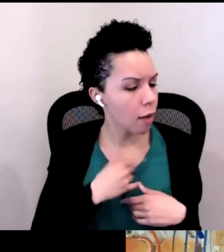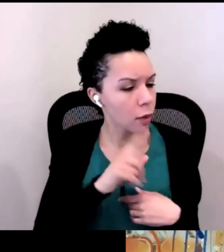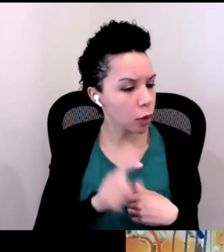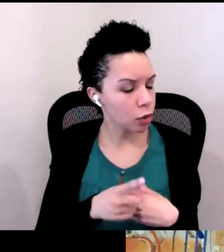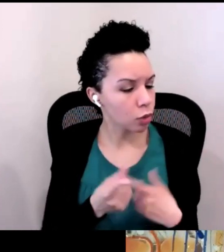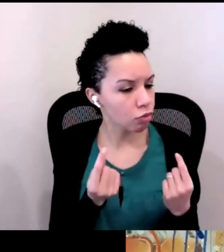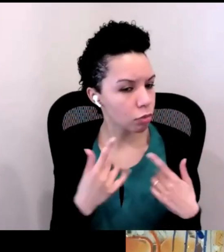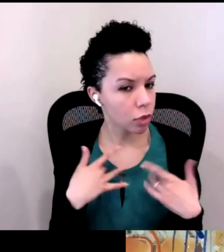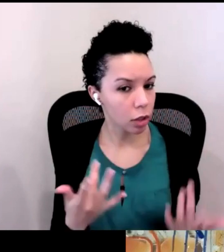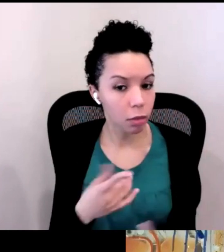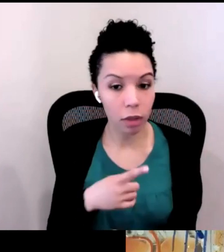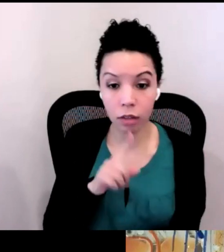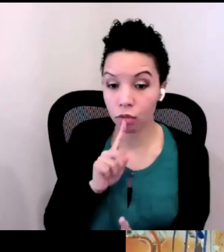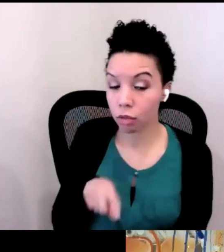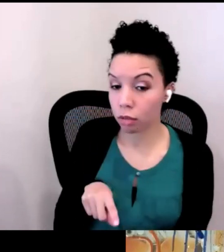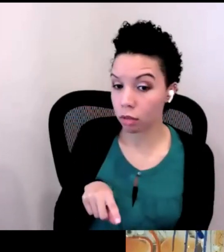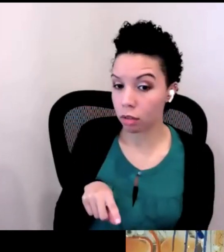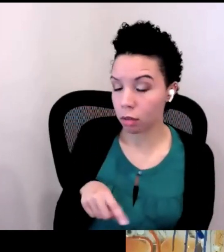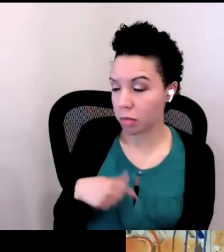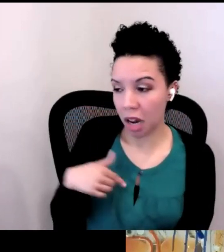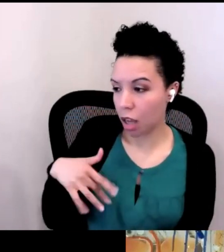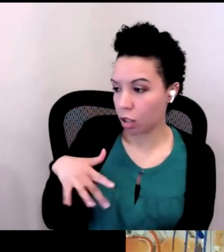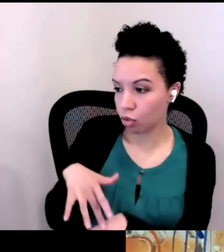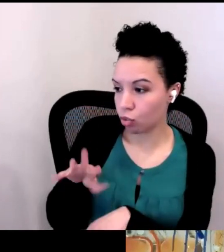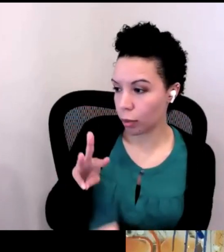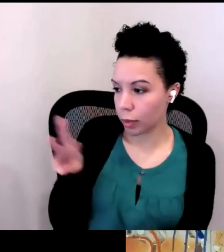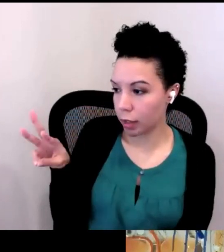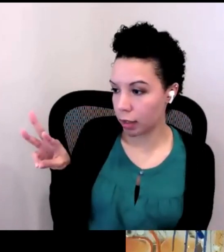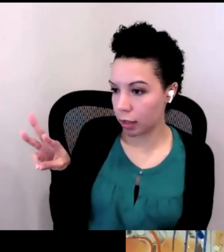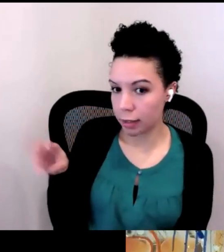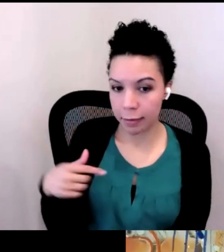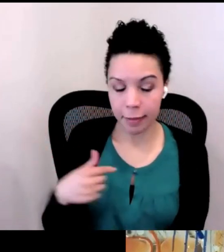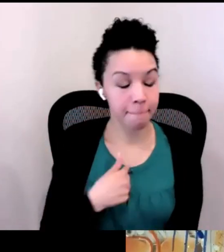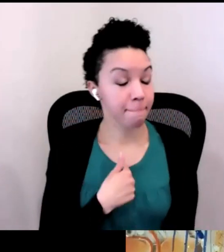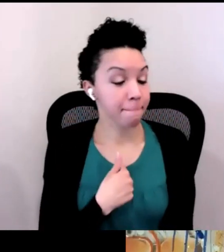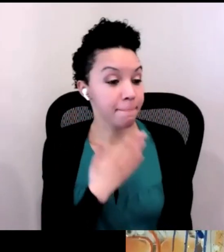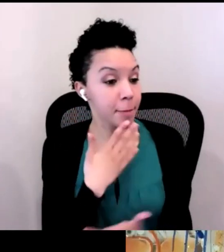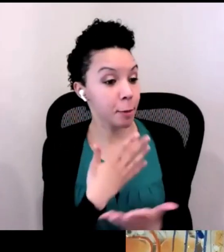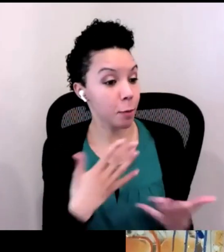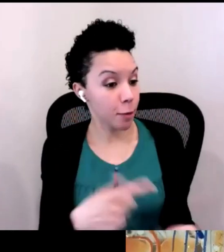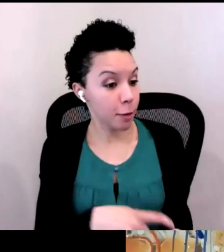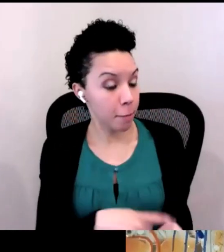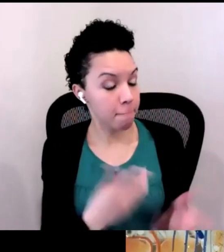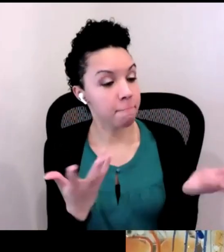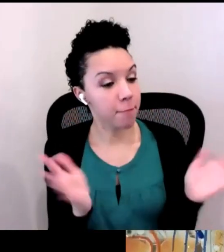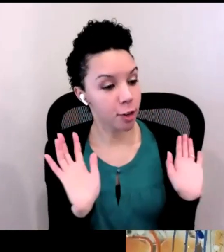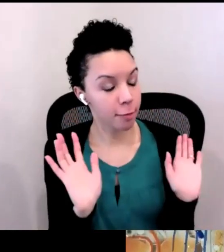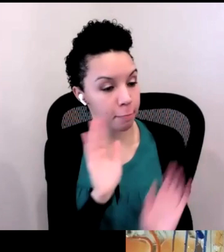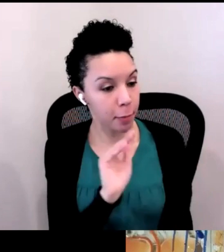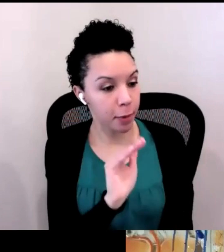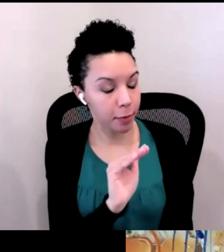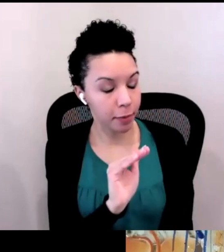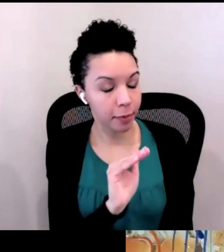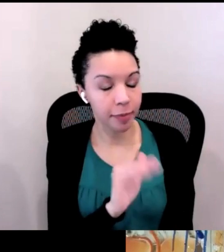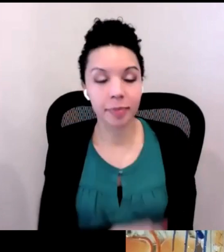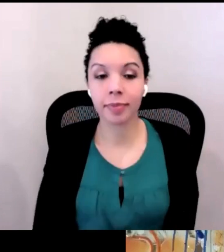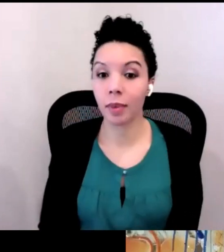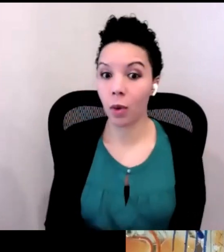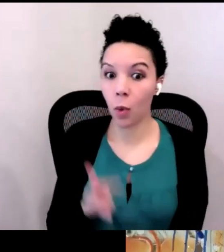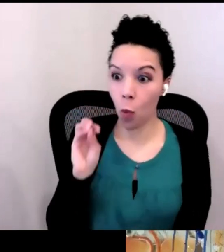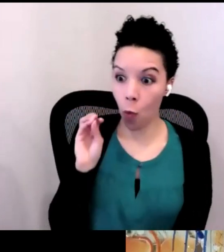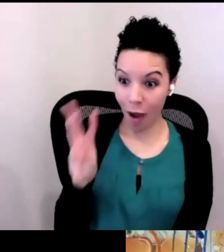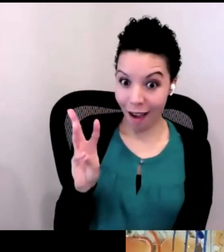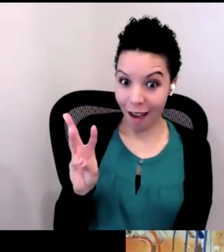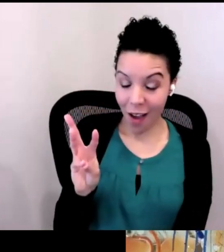us? And the response was, I actually haven't been to your website yet. And I just said, thank you so much for your time. We're done here. Wow. Can everybody hear what she just